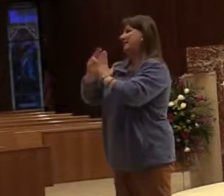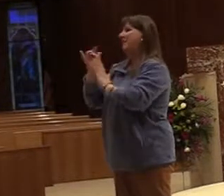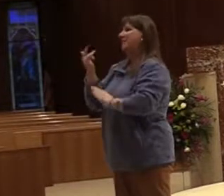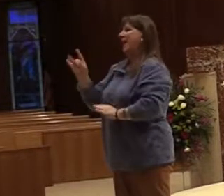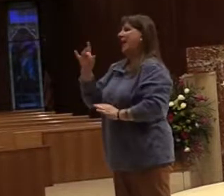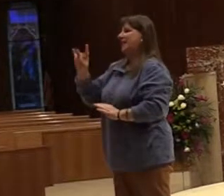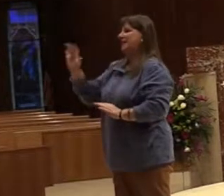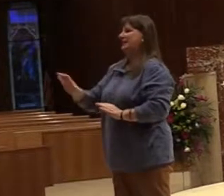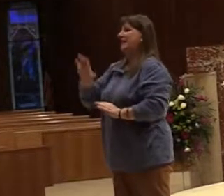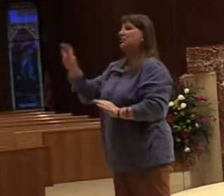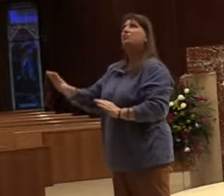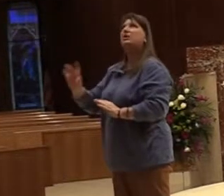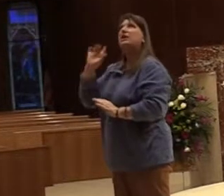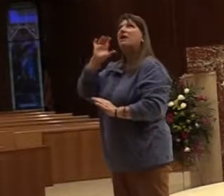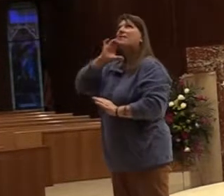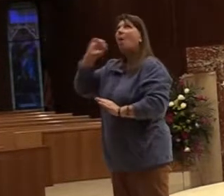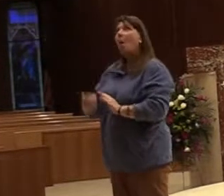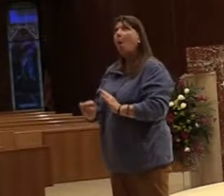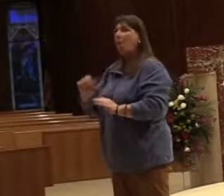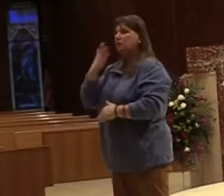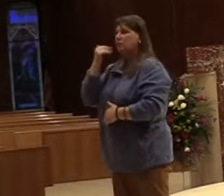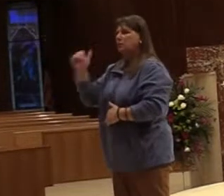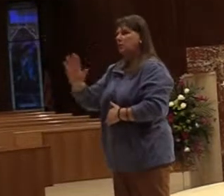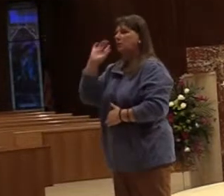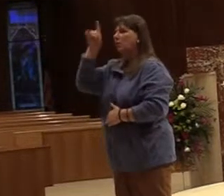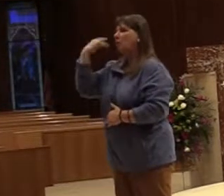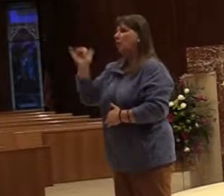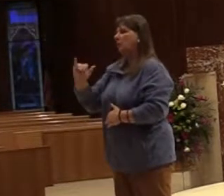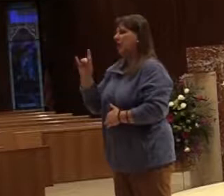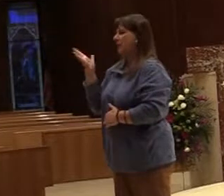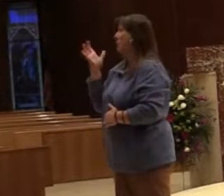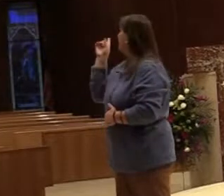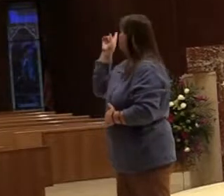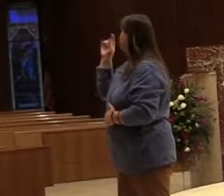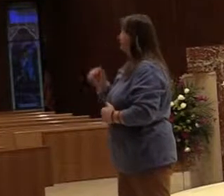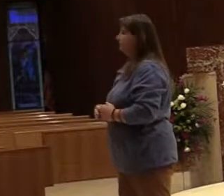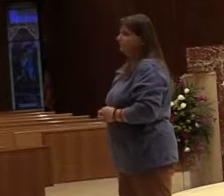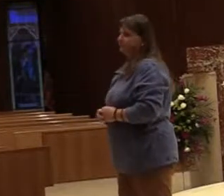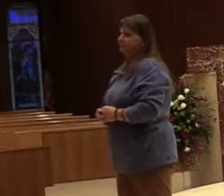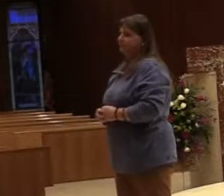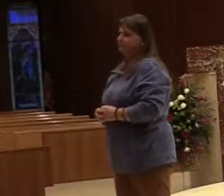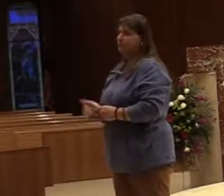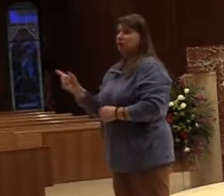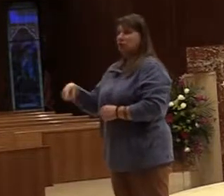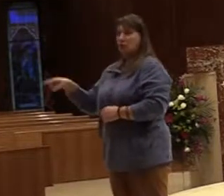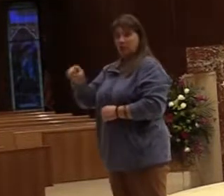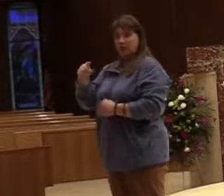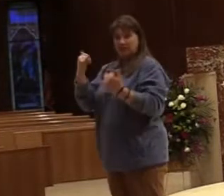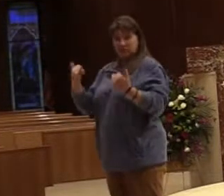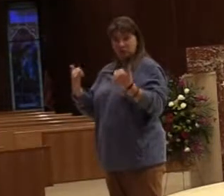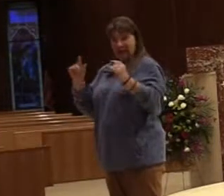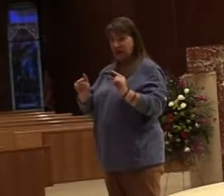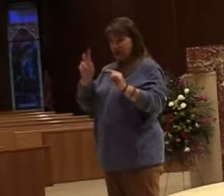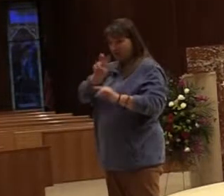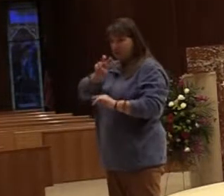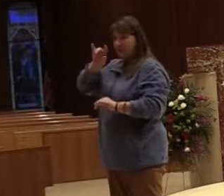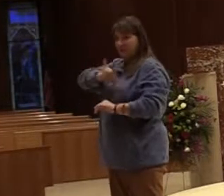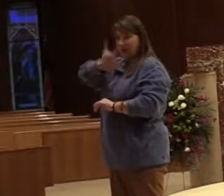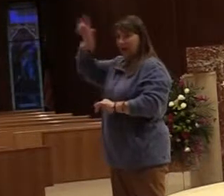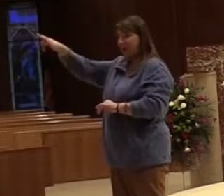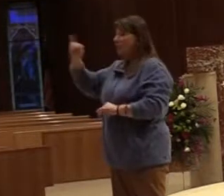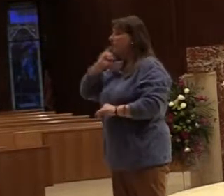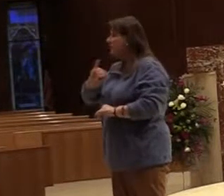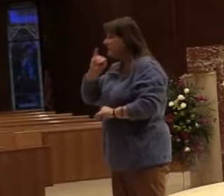Lord's view of Old Town Jerusalem. So today, if you go to Jerusalem and go to the church of Domus Levit, you would see the gold